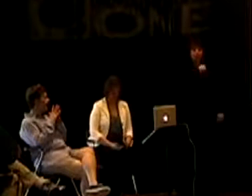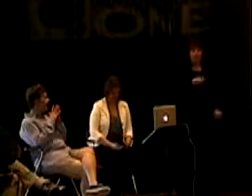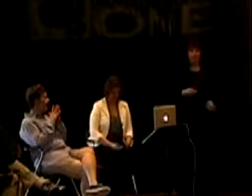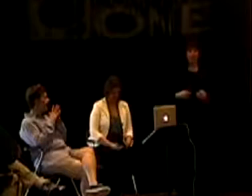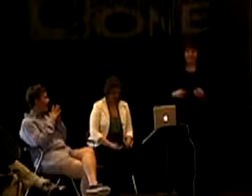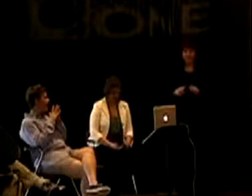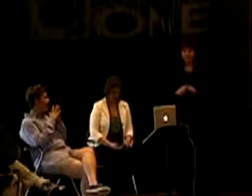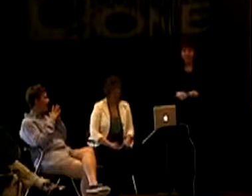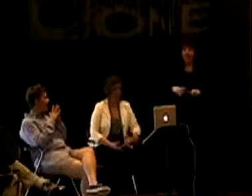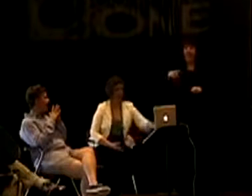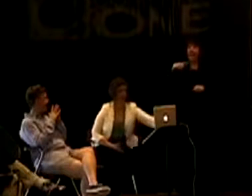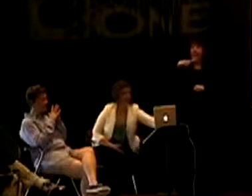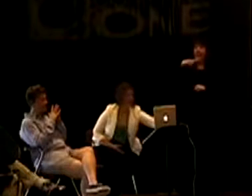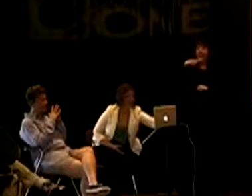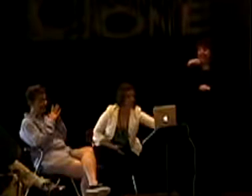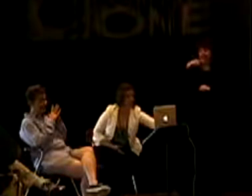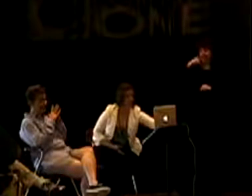The hearing audience,